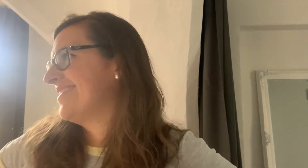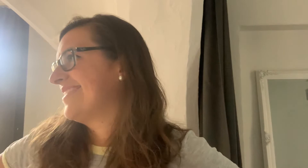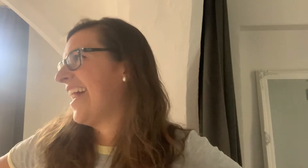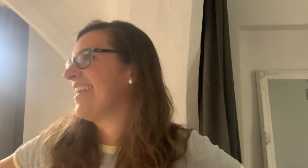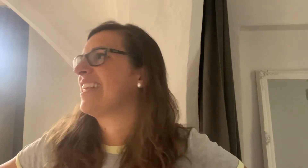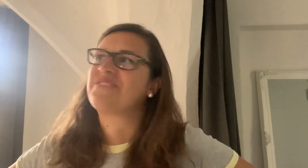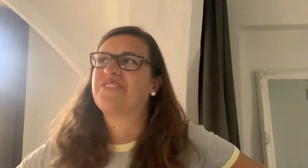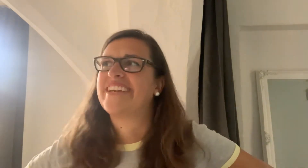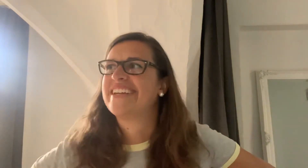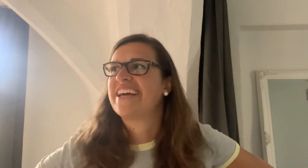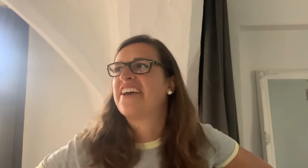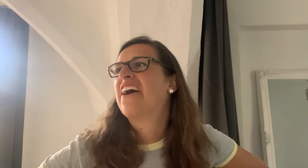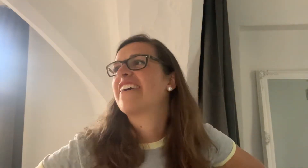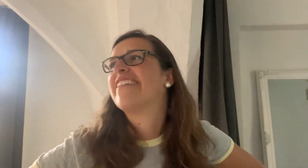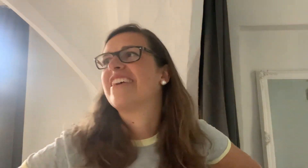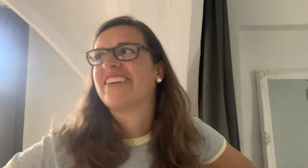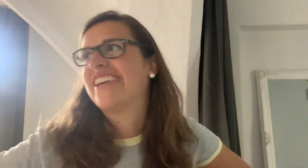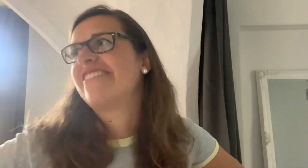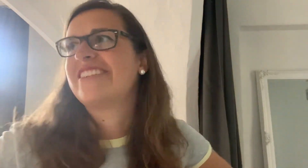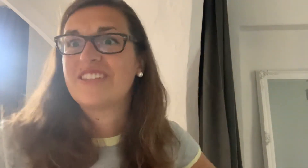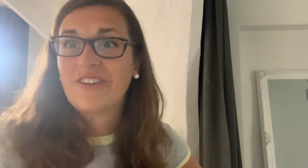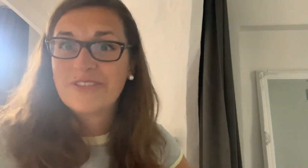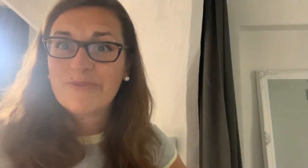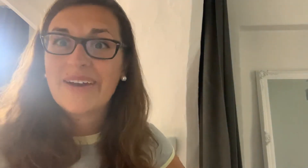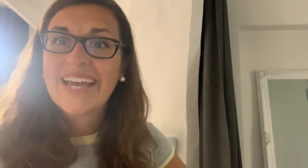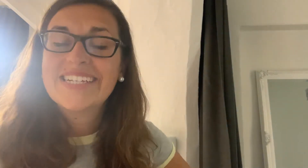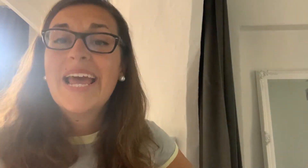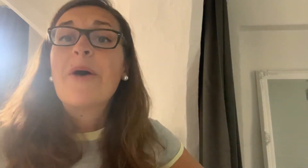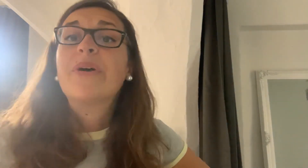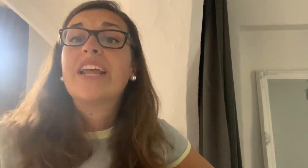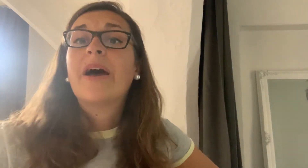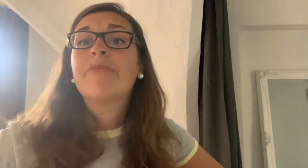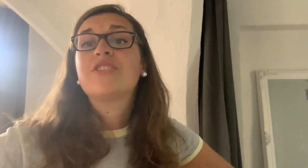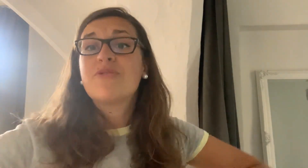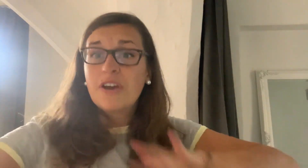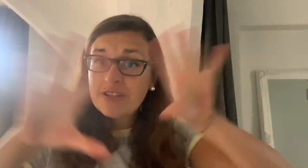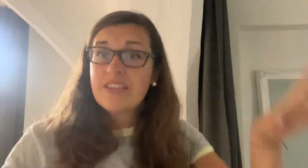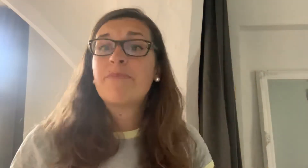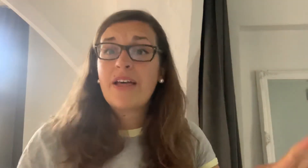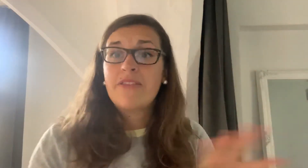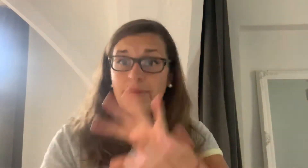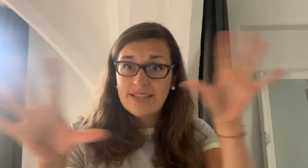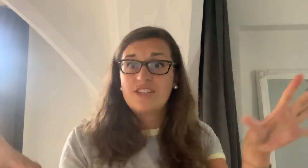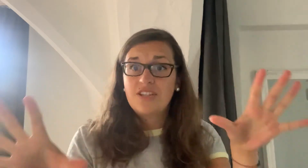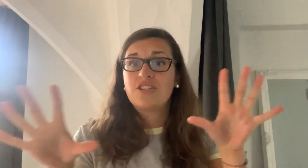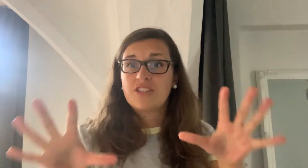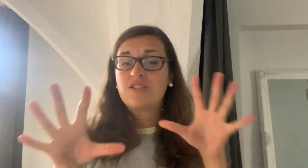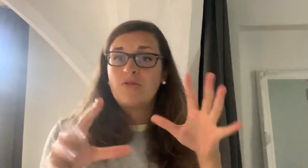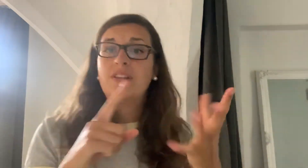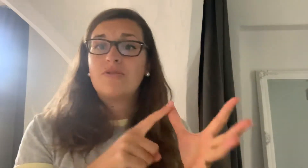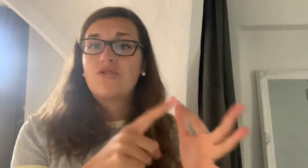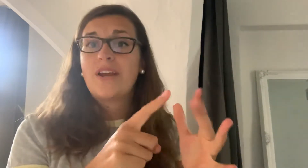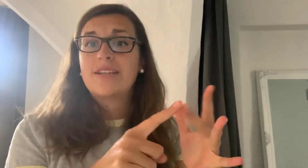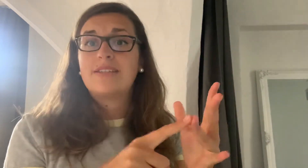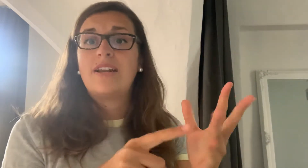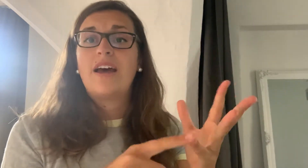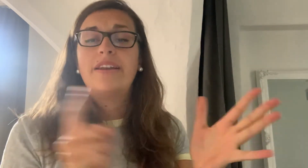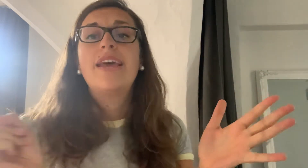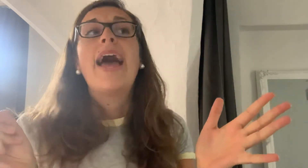I think that's probably, I can't think of any other off the top of my head. But so those are the bits that just sort of little tricks to learn.